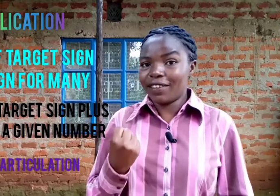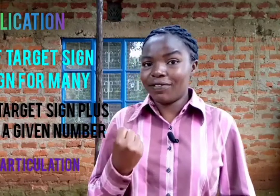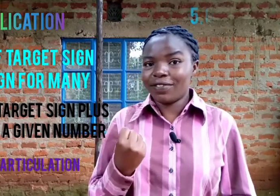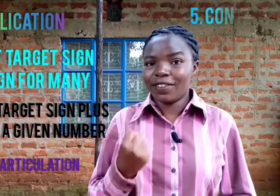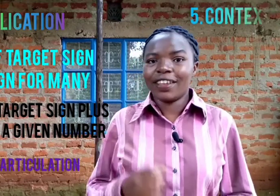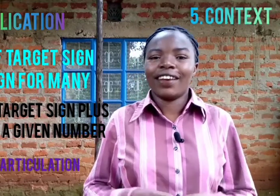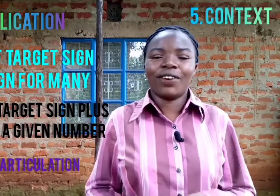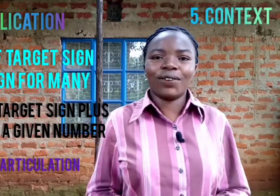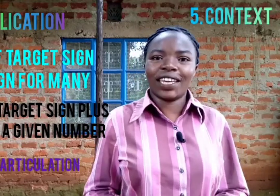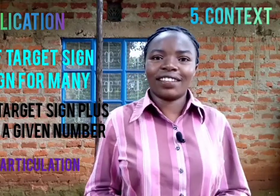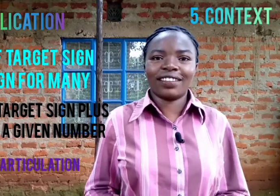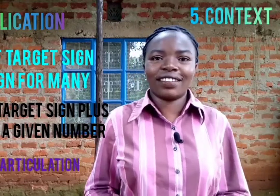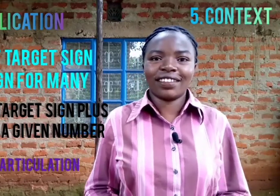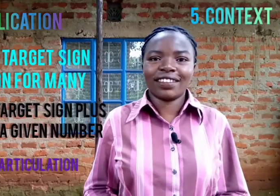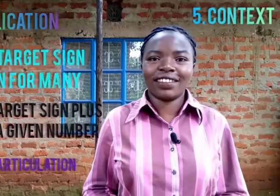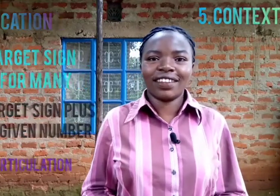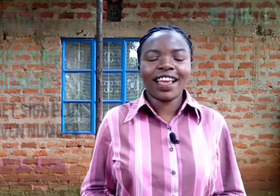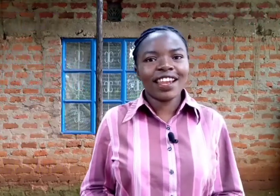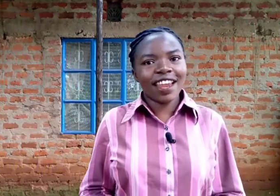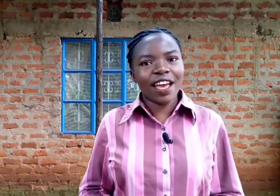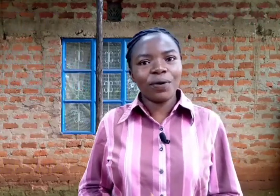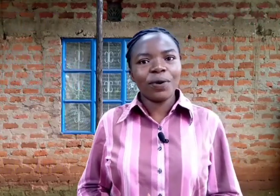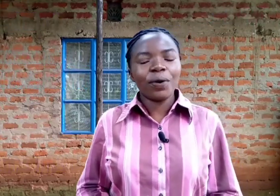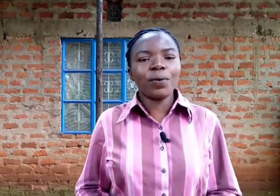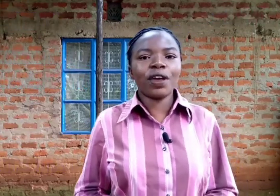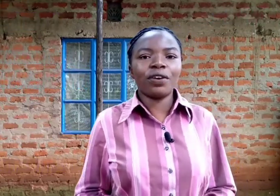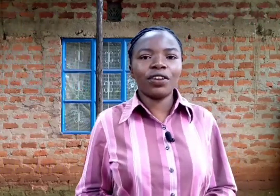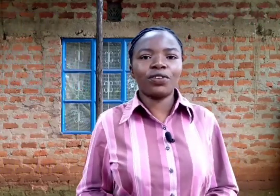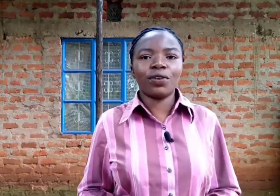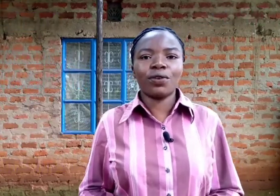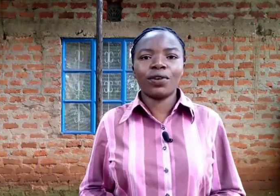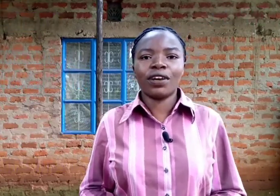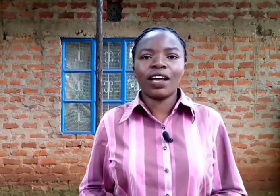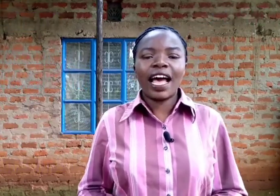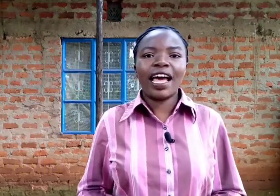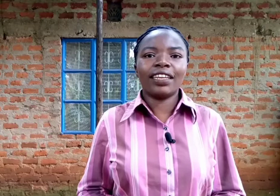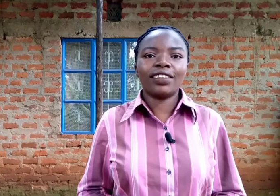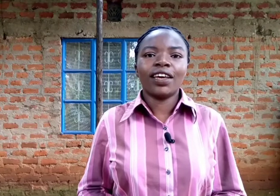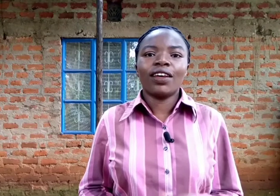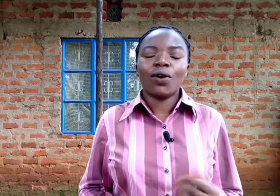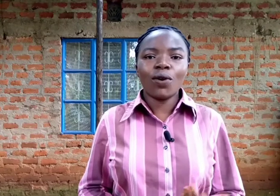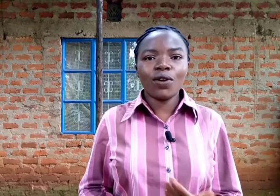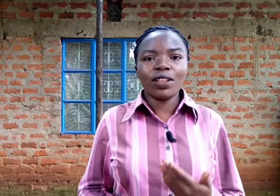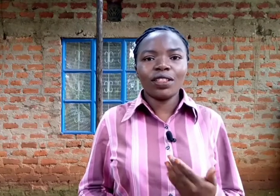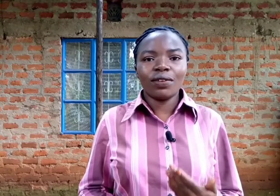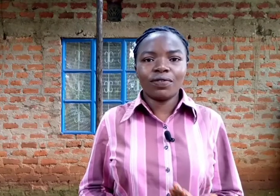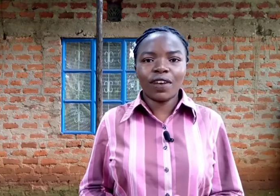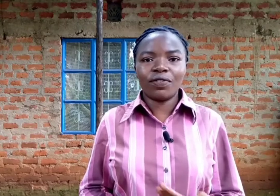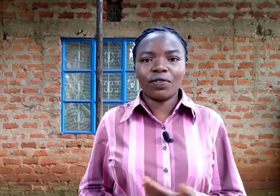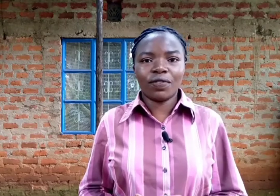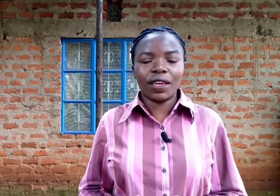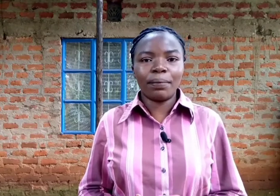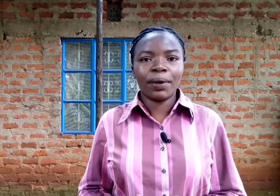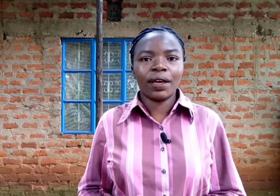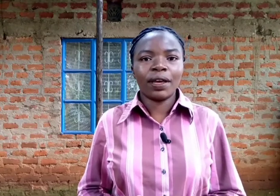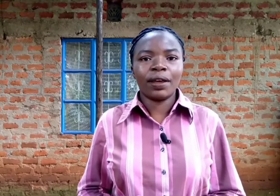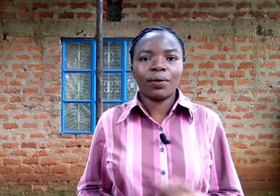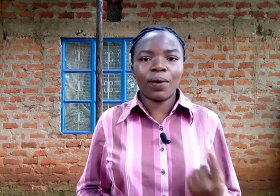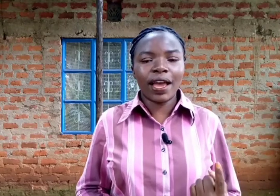contexts now we are going to look at all five of them one